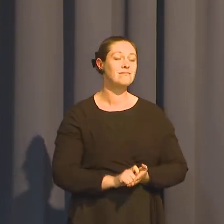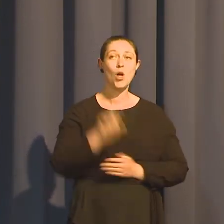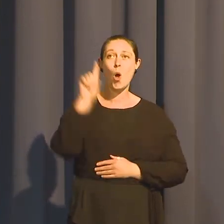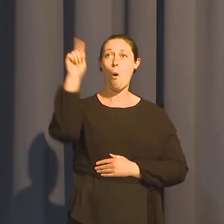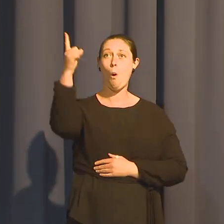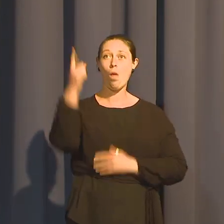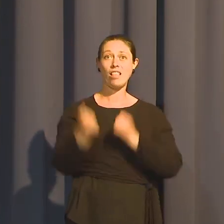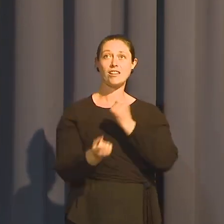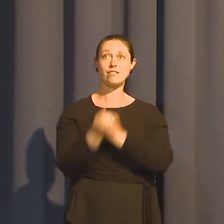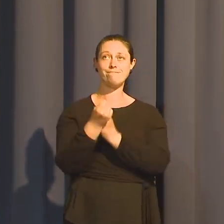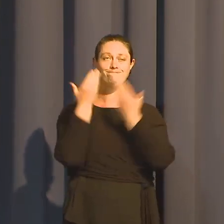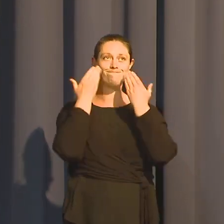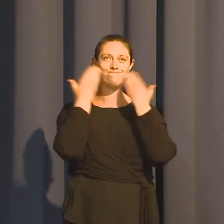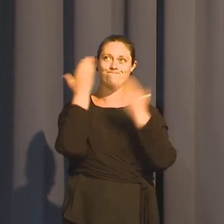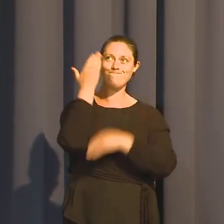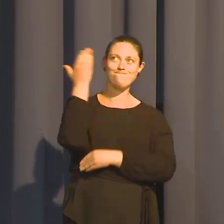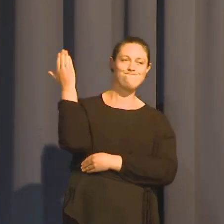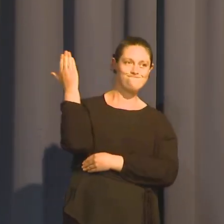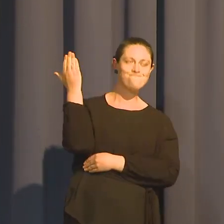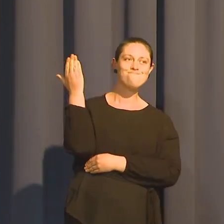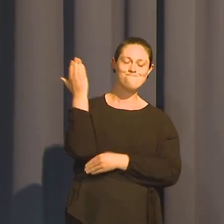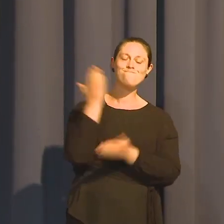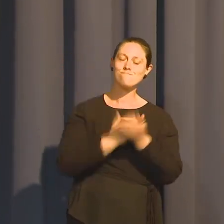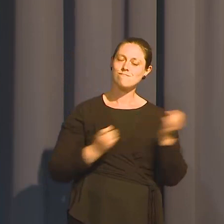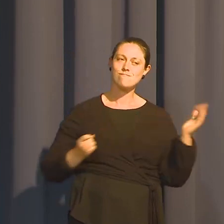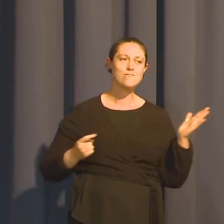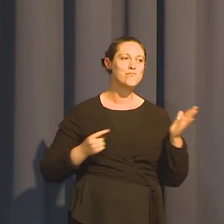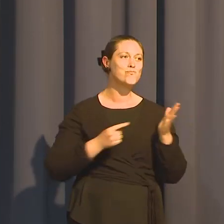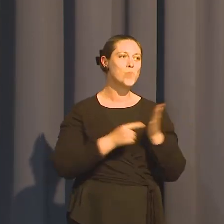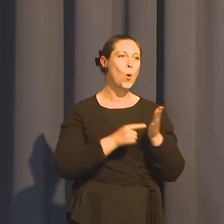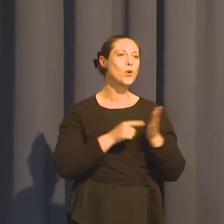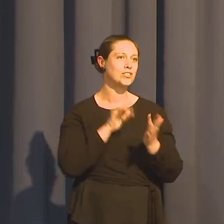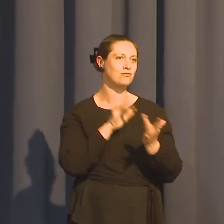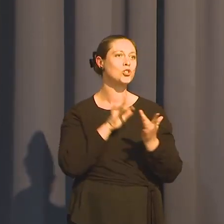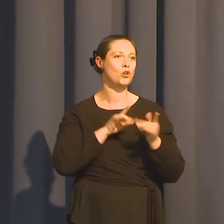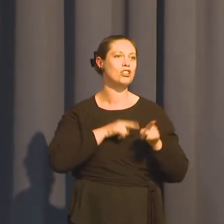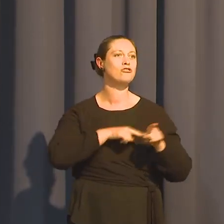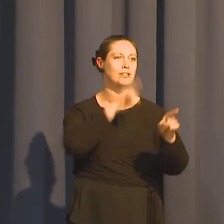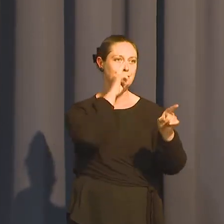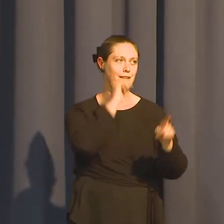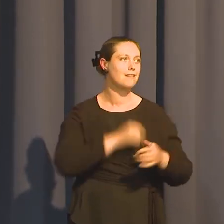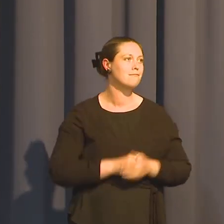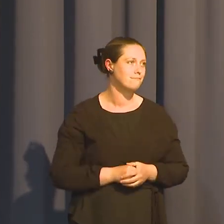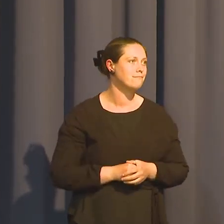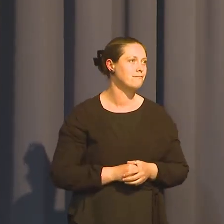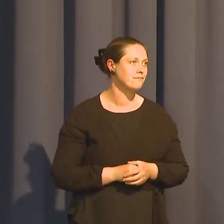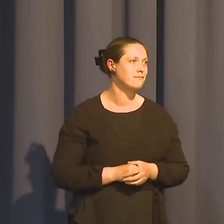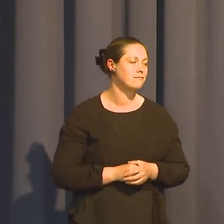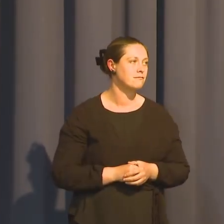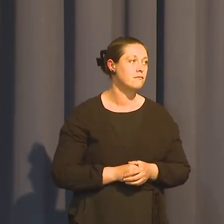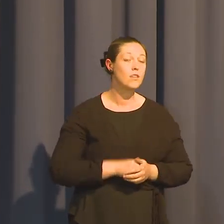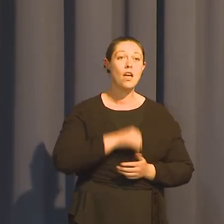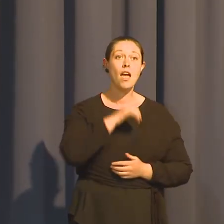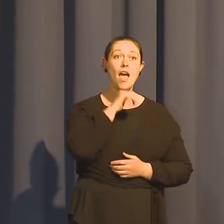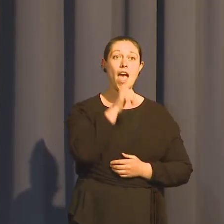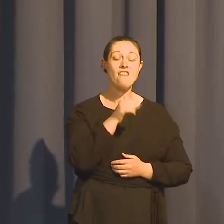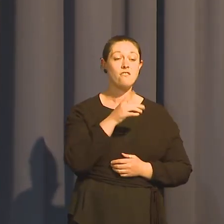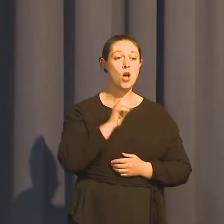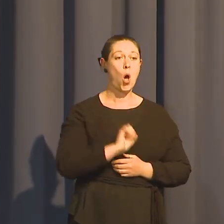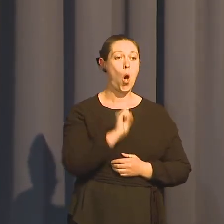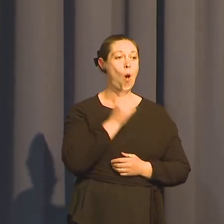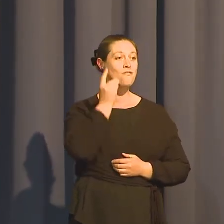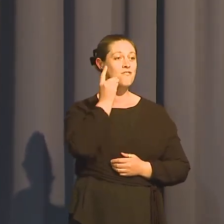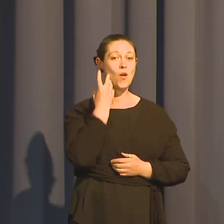Auckland demonstrated just how important contact tracing is. Alternatively, those of you who have mobile